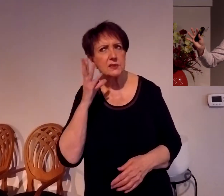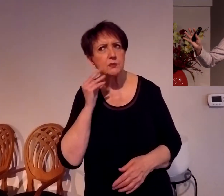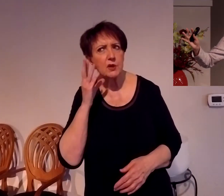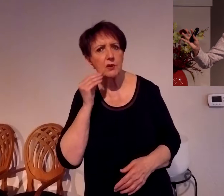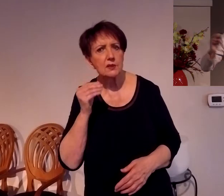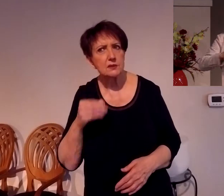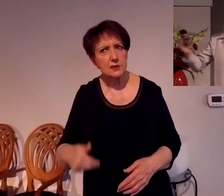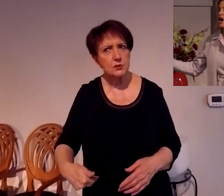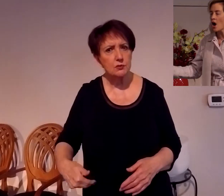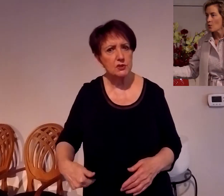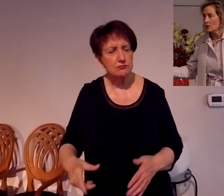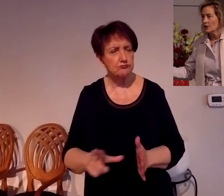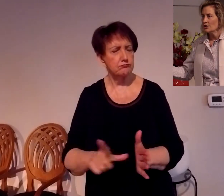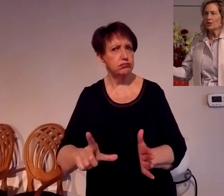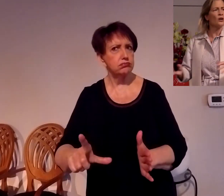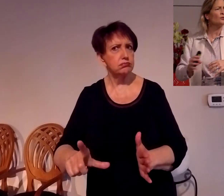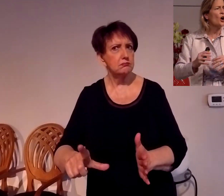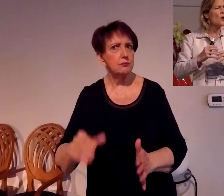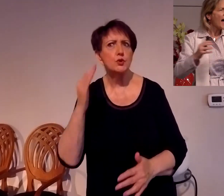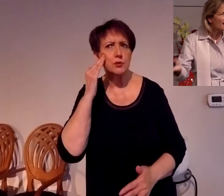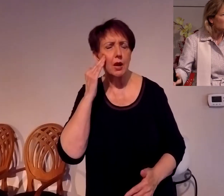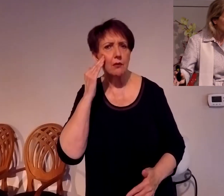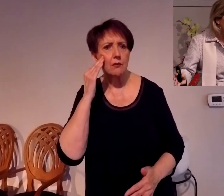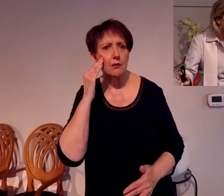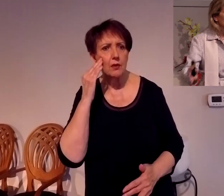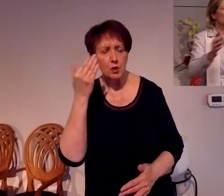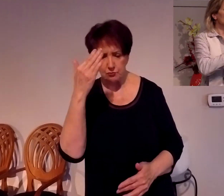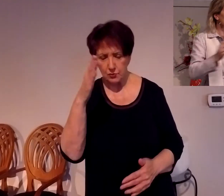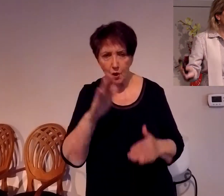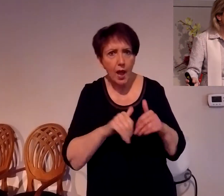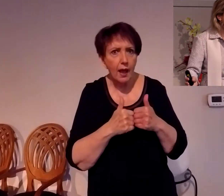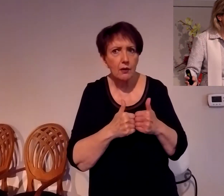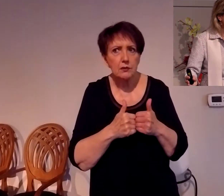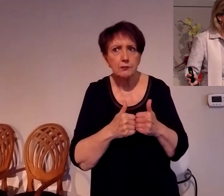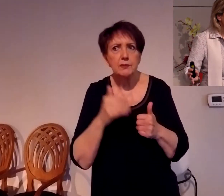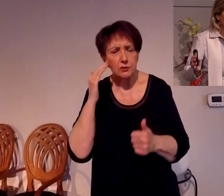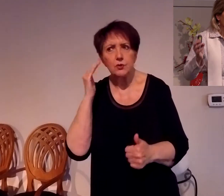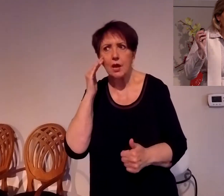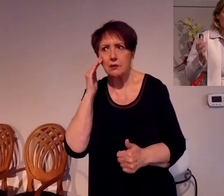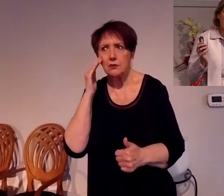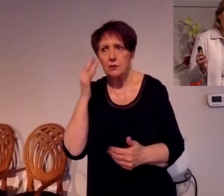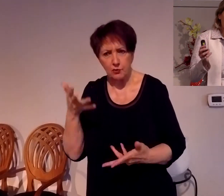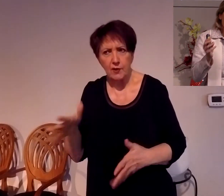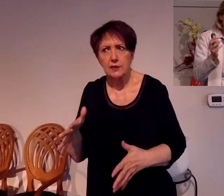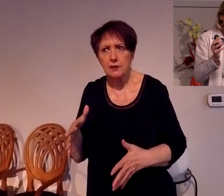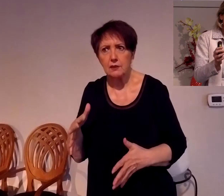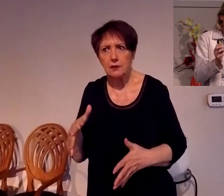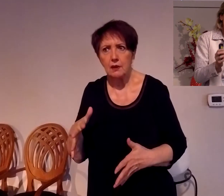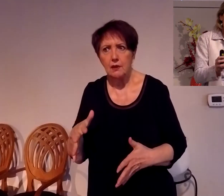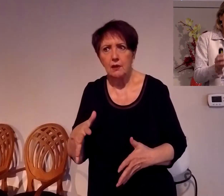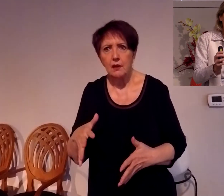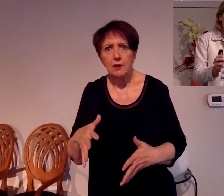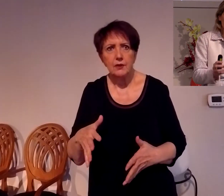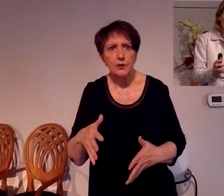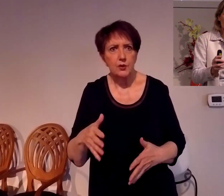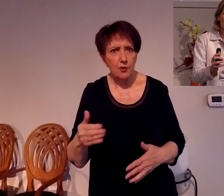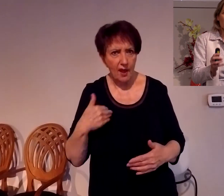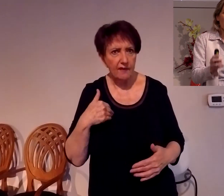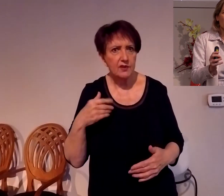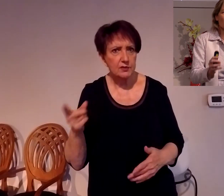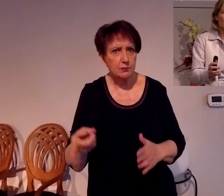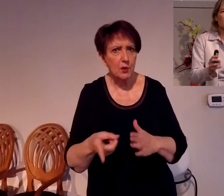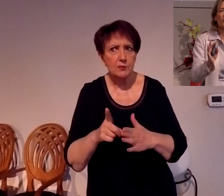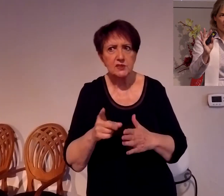know. You just know. You don't know how you know, you just know. Anybody have those moments in